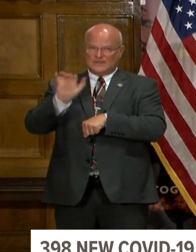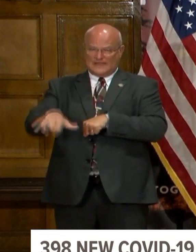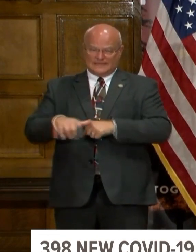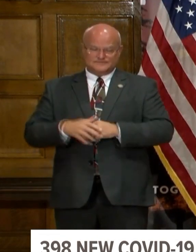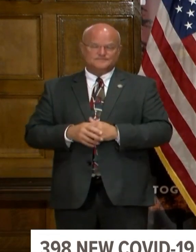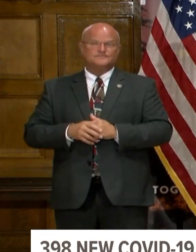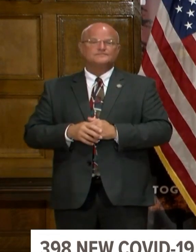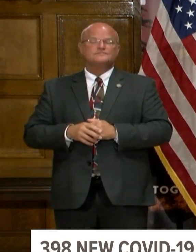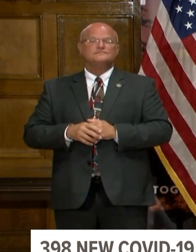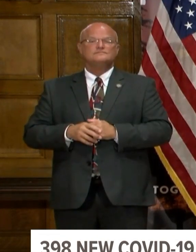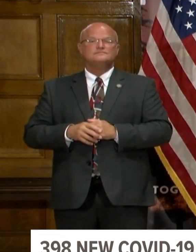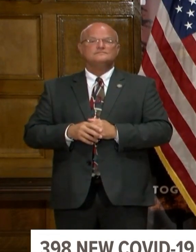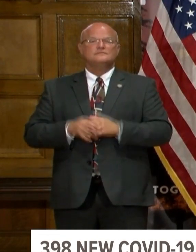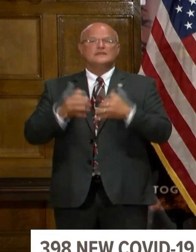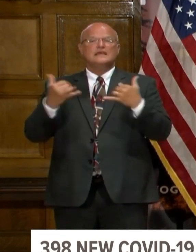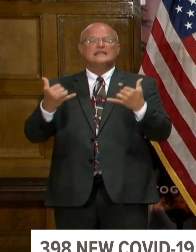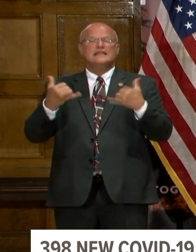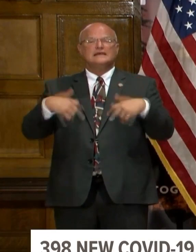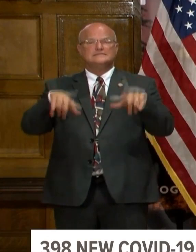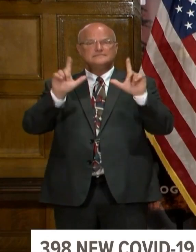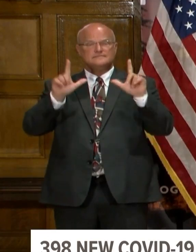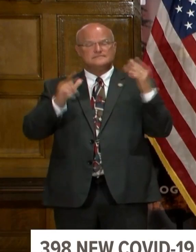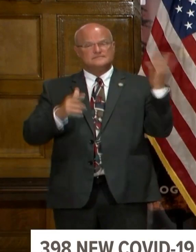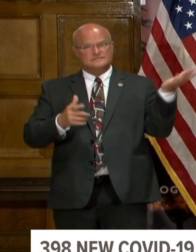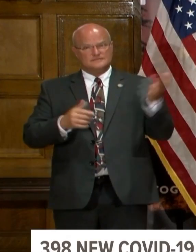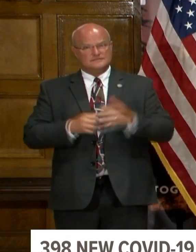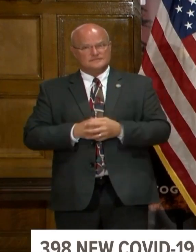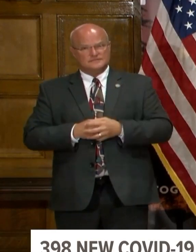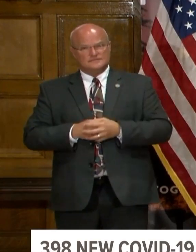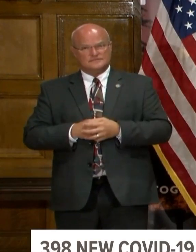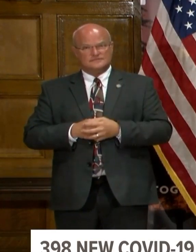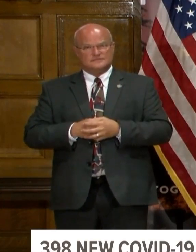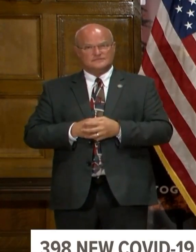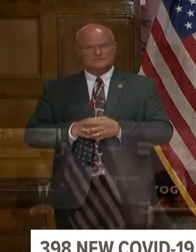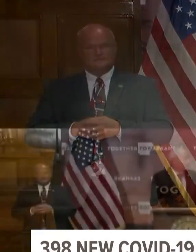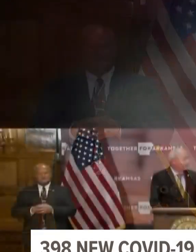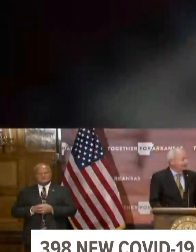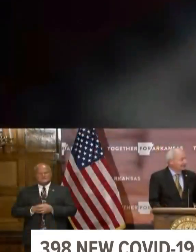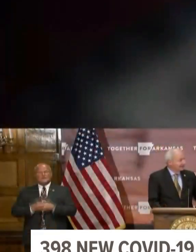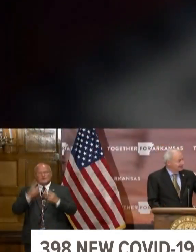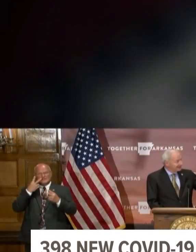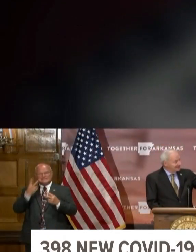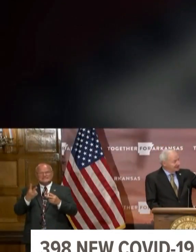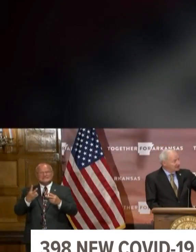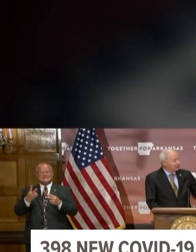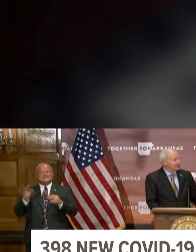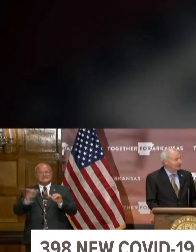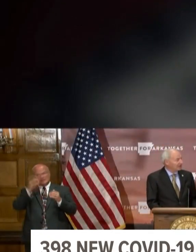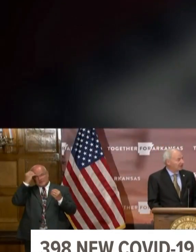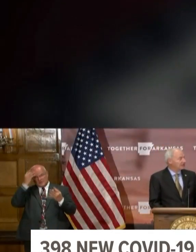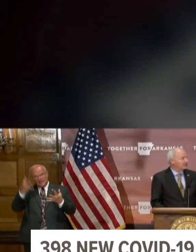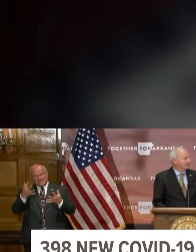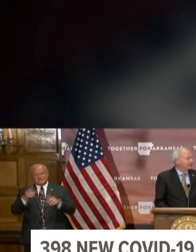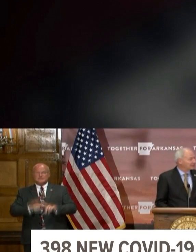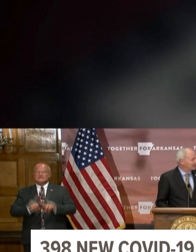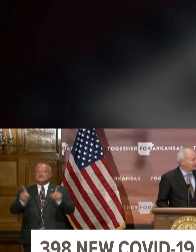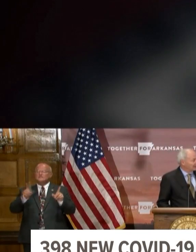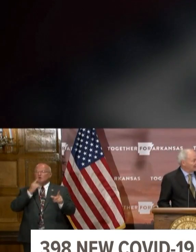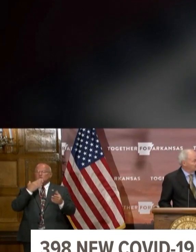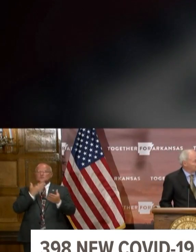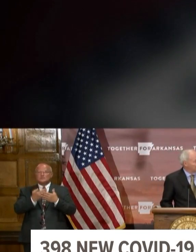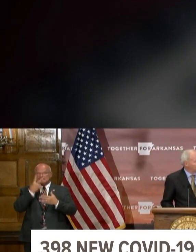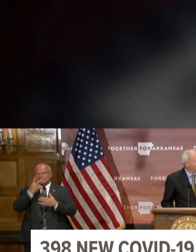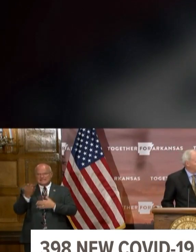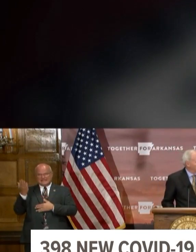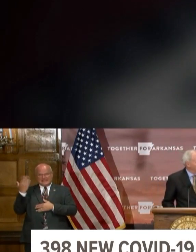area. Let's go through the graphs, and I think we can see it just in a different way. And that's always encouraging when we see